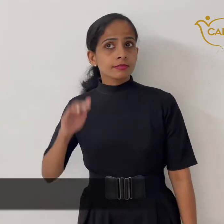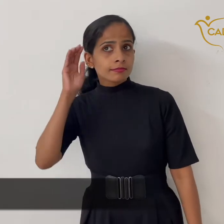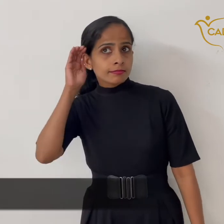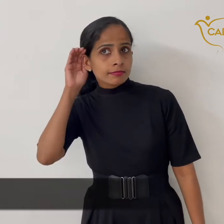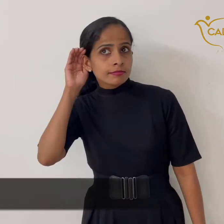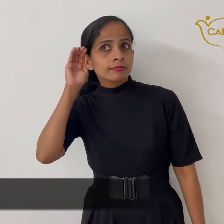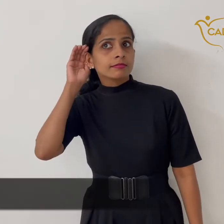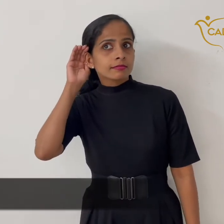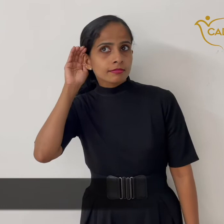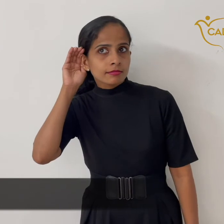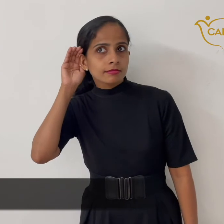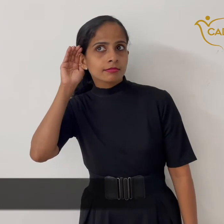hear